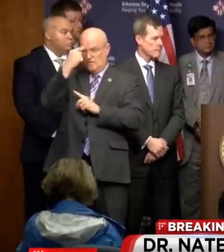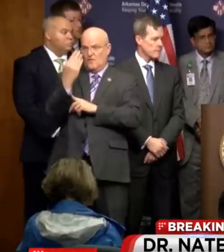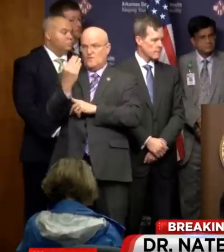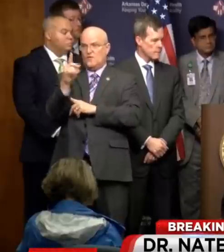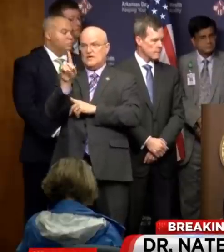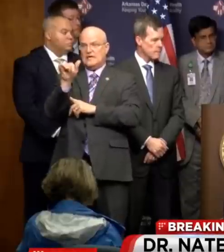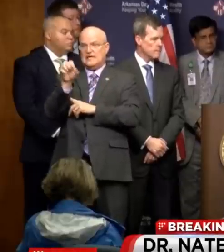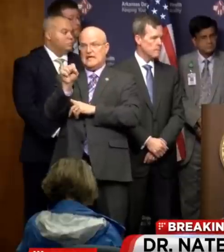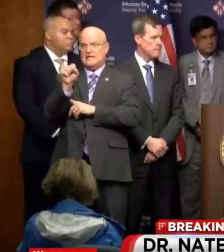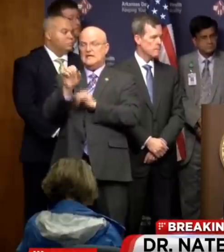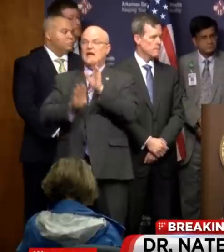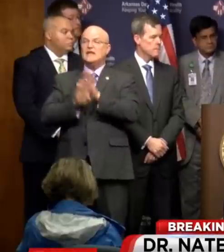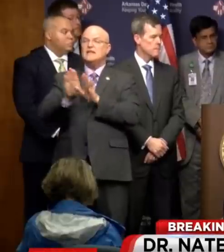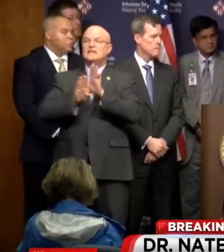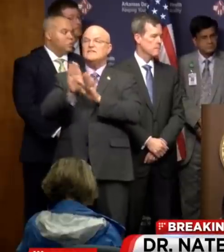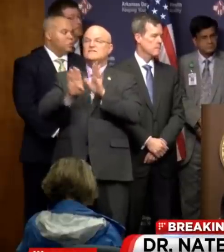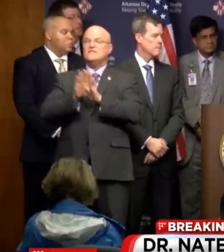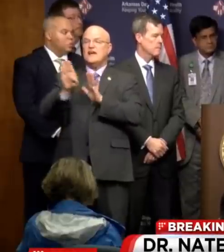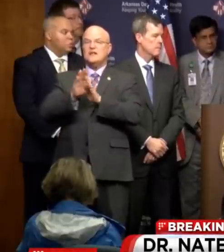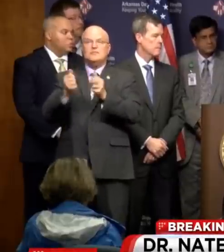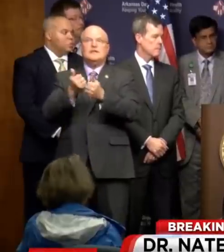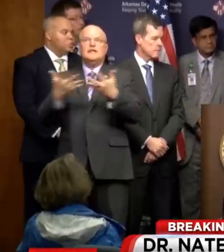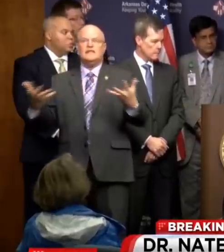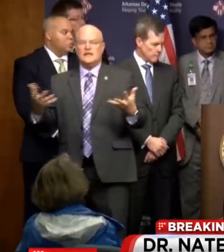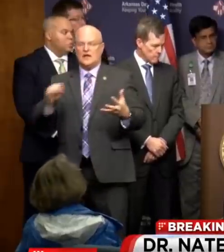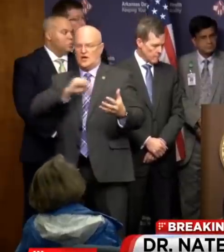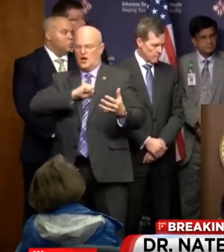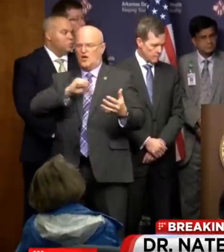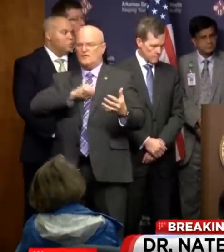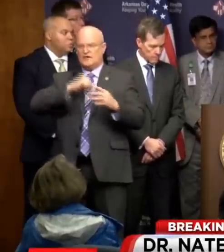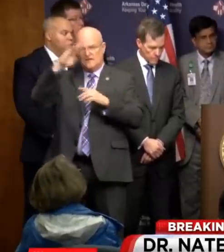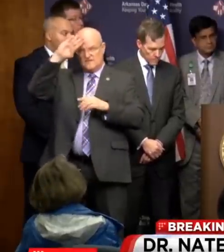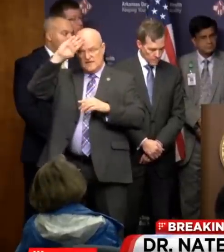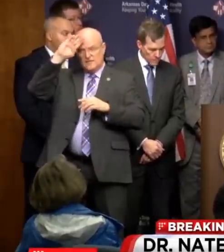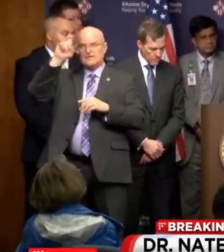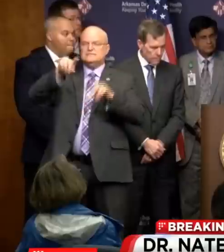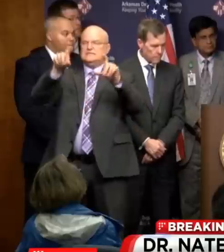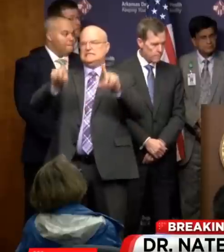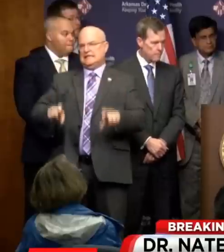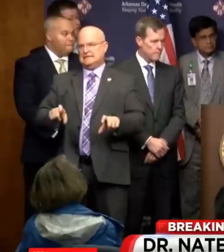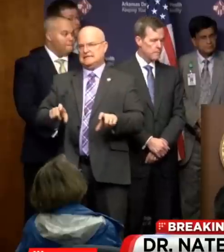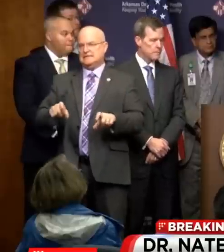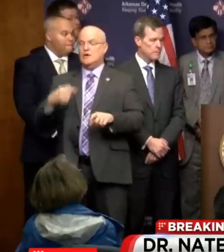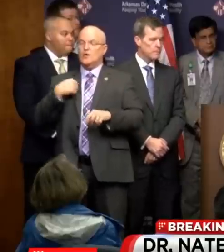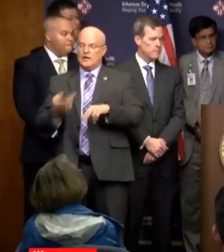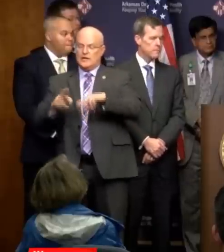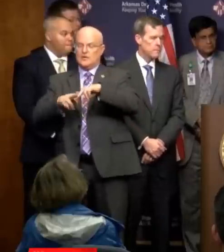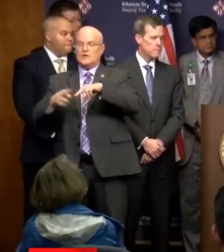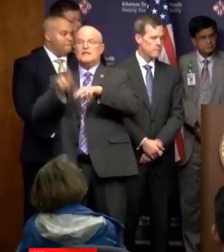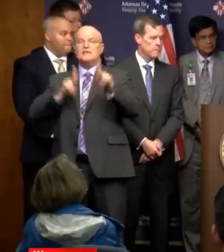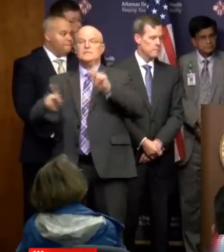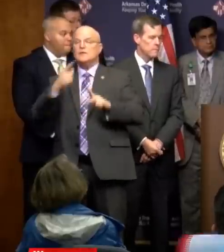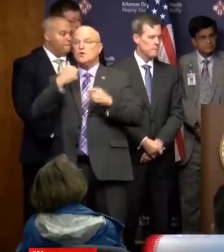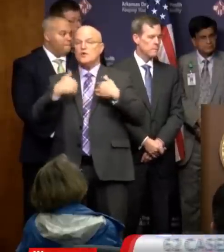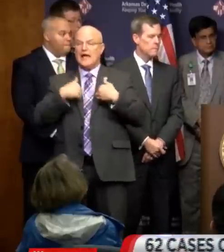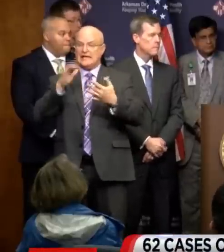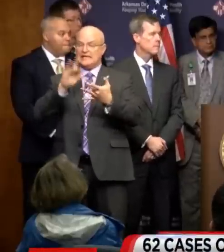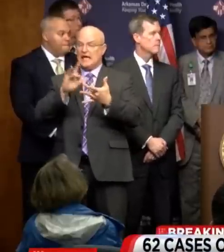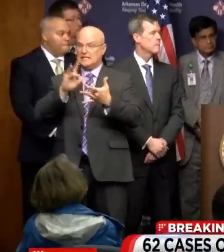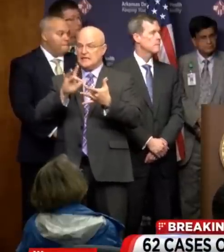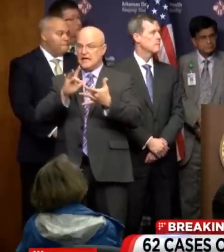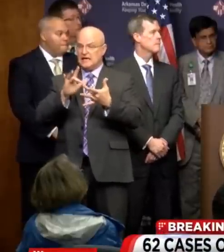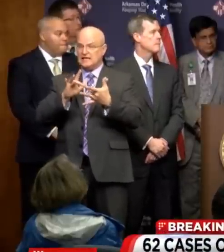days. If they develop symptoms, then they need to be tested. As we're increasing the number of people who have had